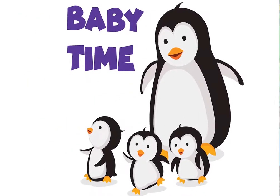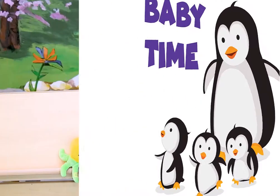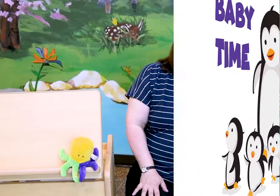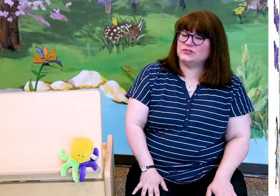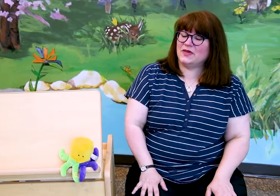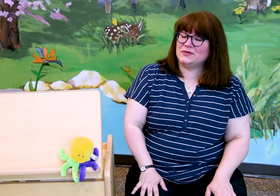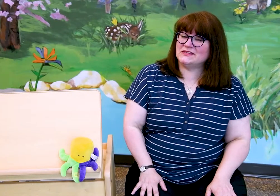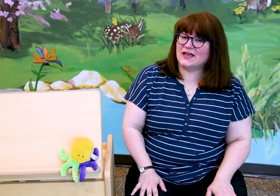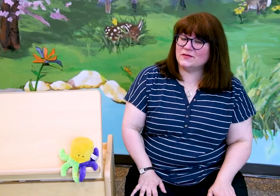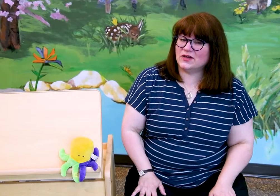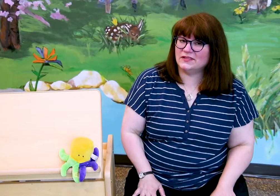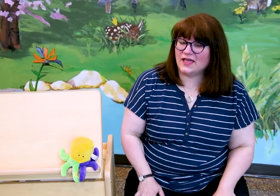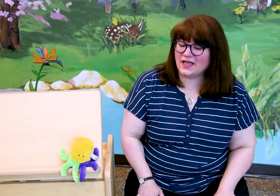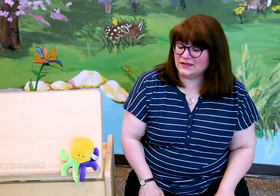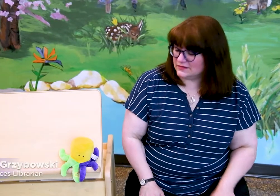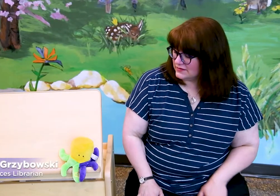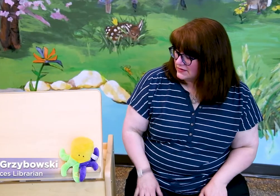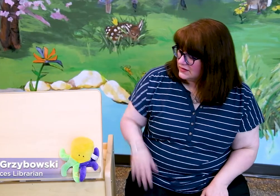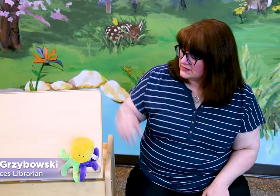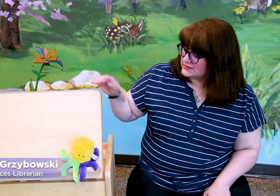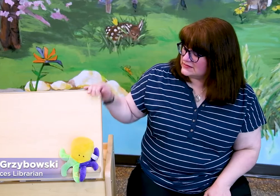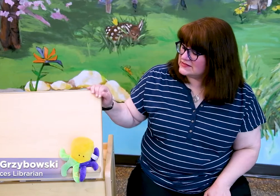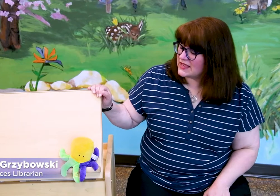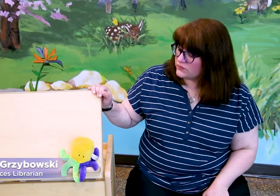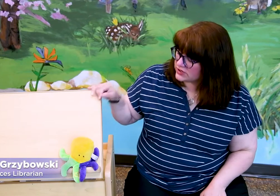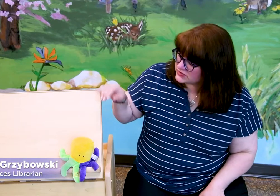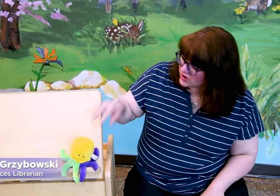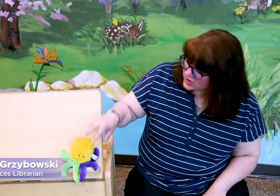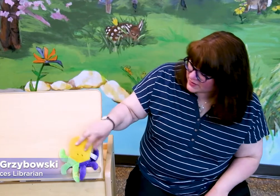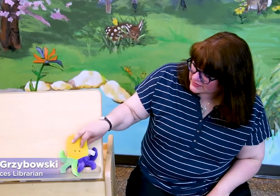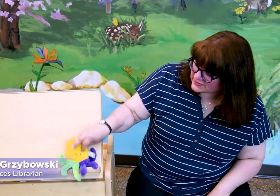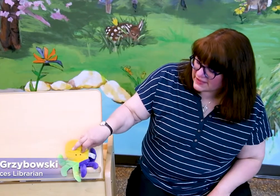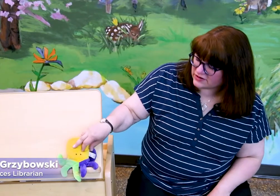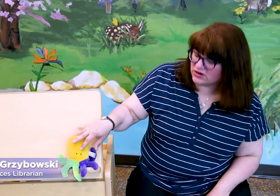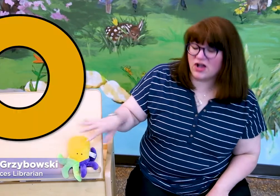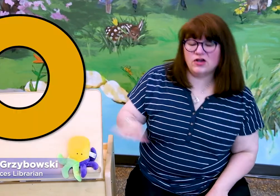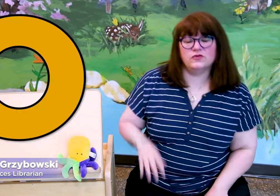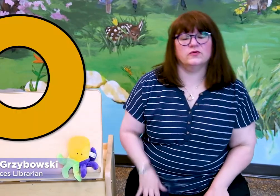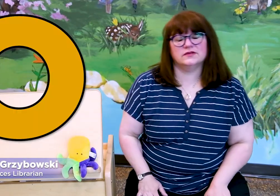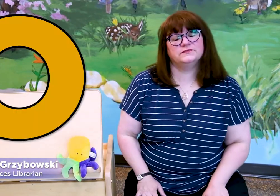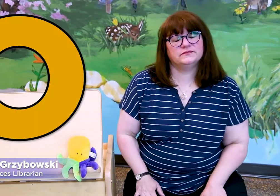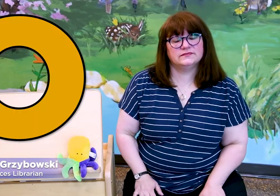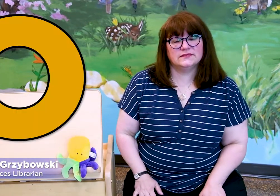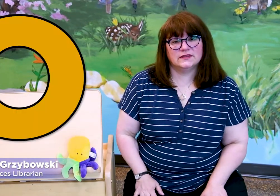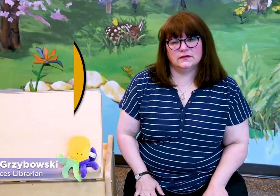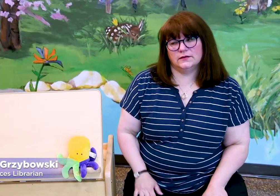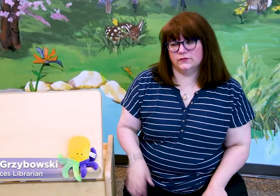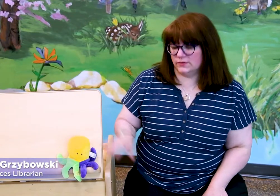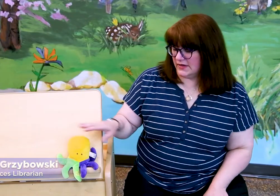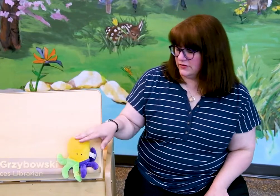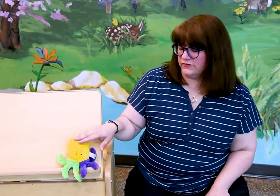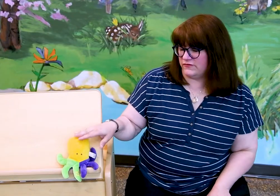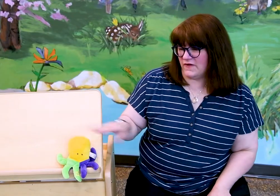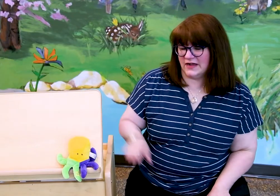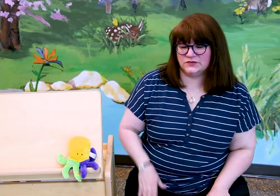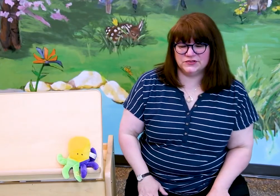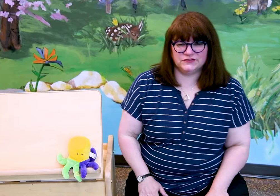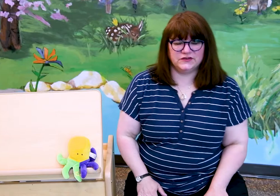Welcome to Baby Time Online. Today we're going to talk about the letter O with my old octopus friends